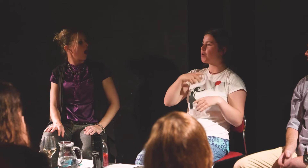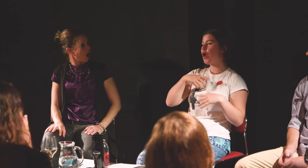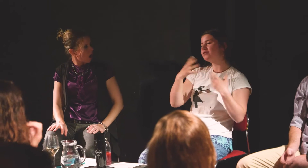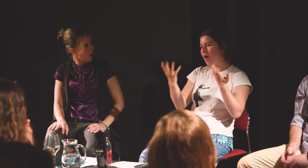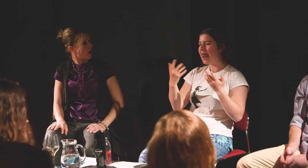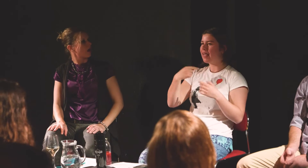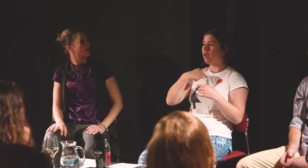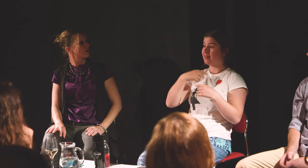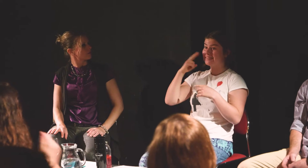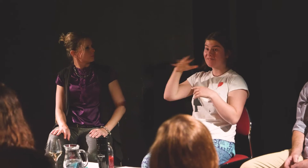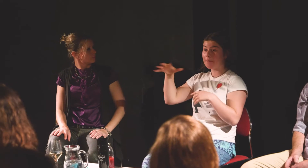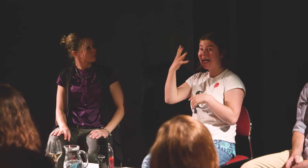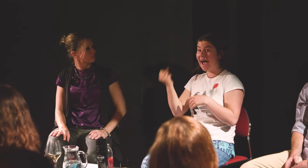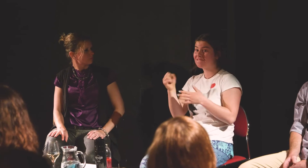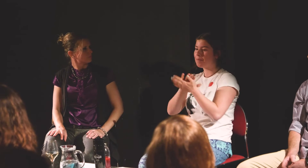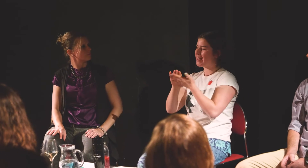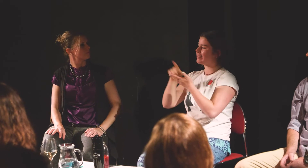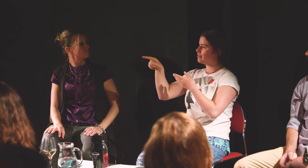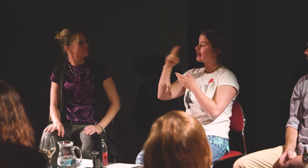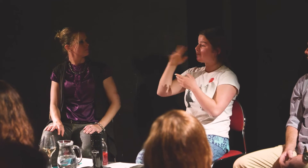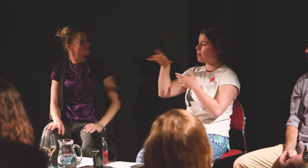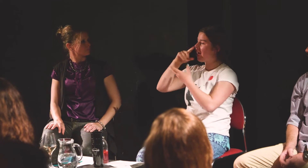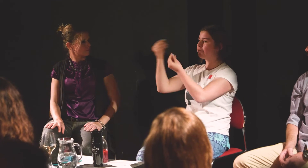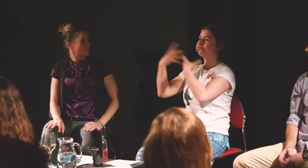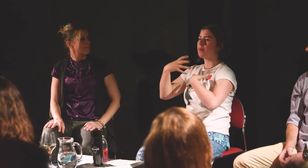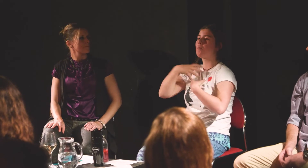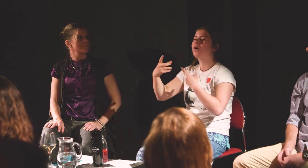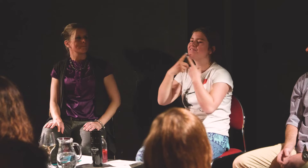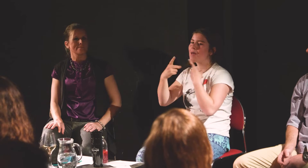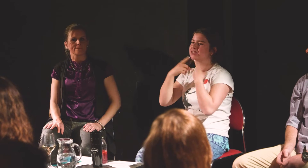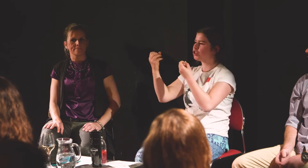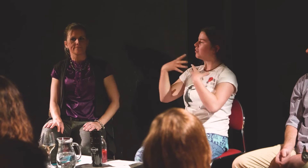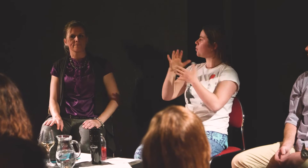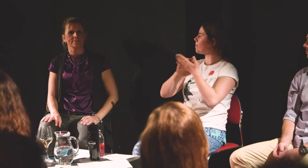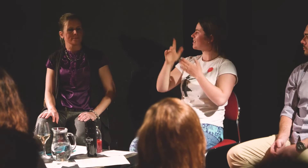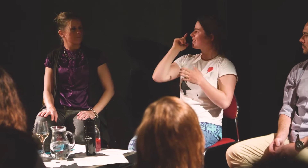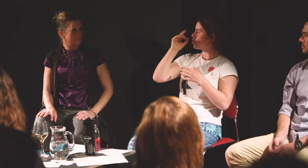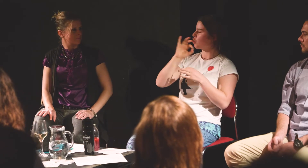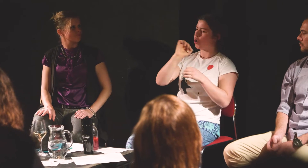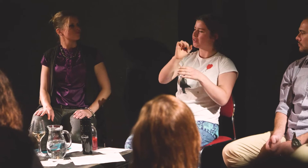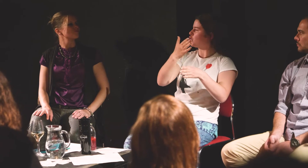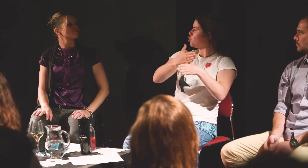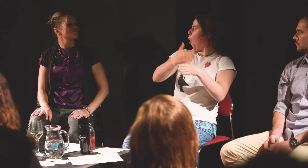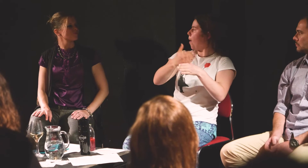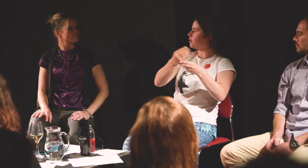the rest of the class were lower than me educationally, so the teachers focused on them more.